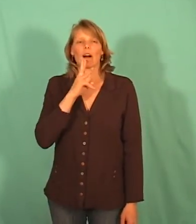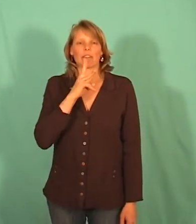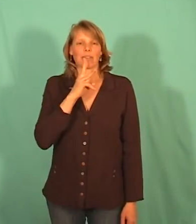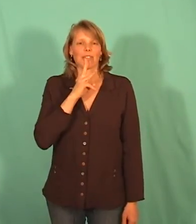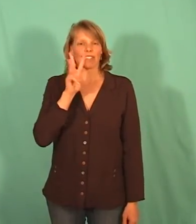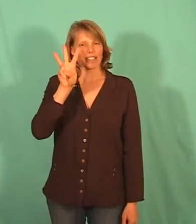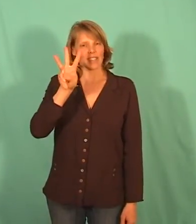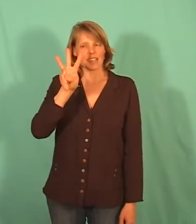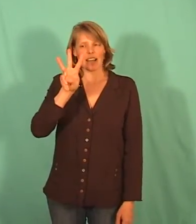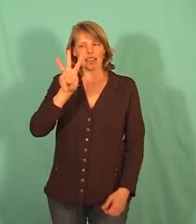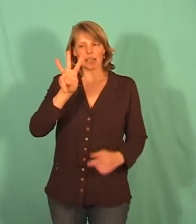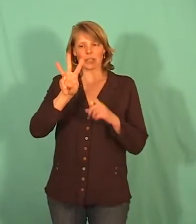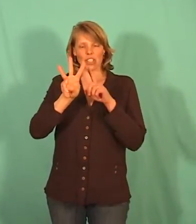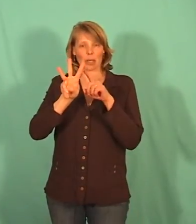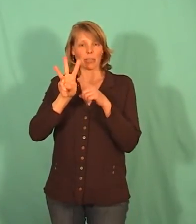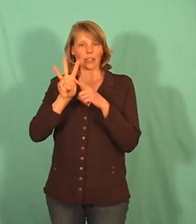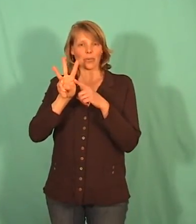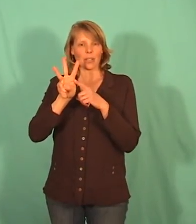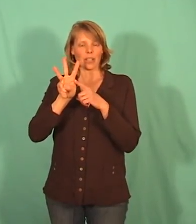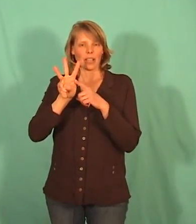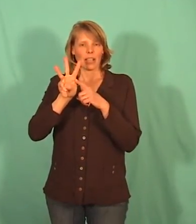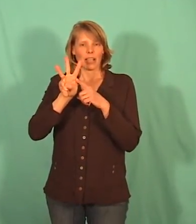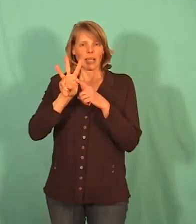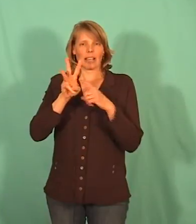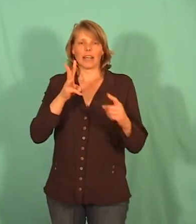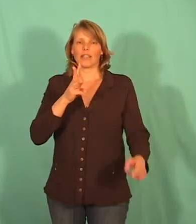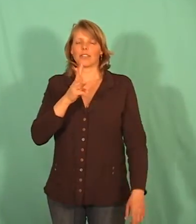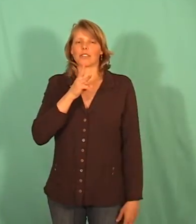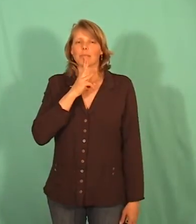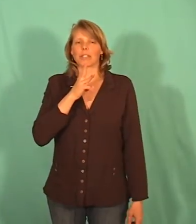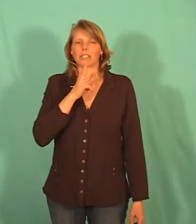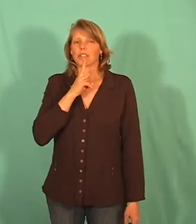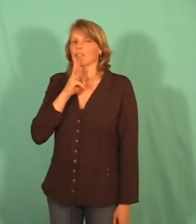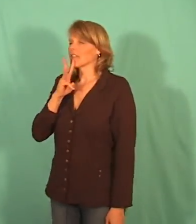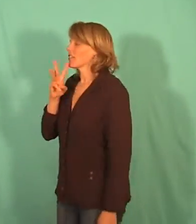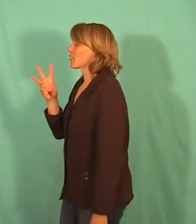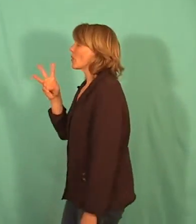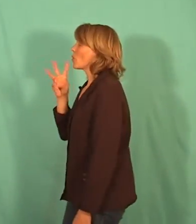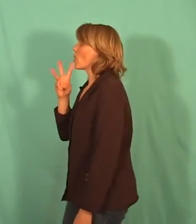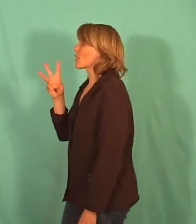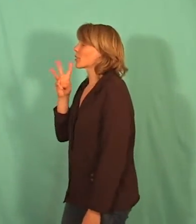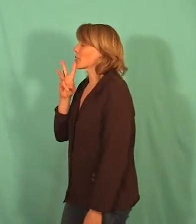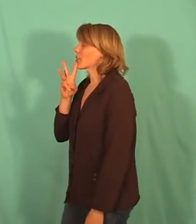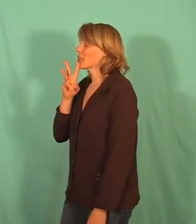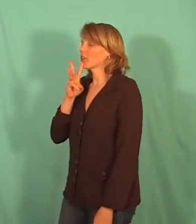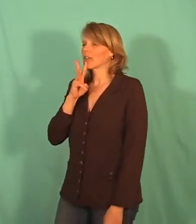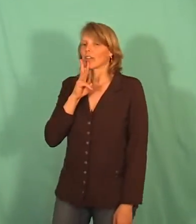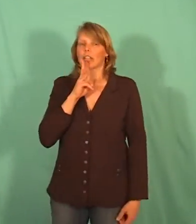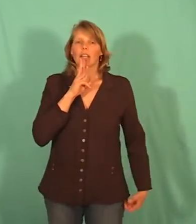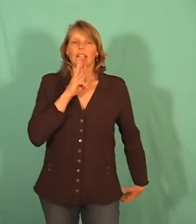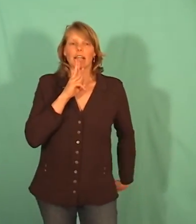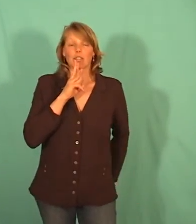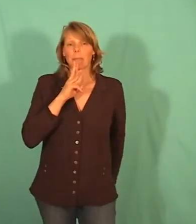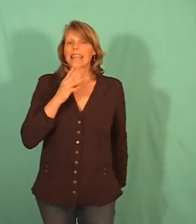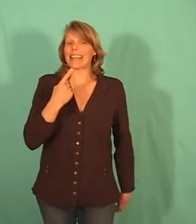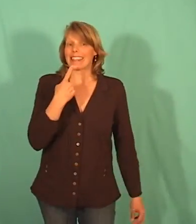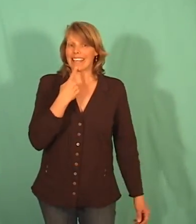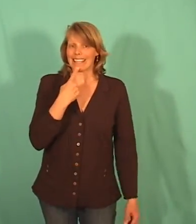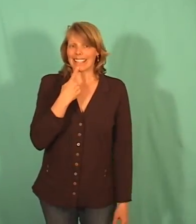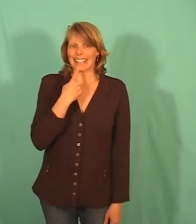Water. This is a sign language W, and you just bring it to your face. Water. Now you may get this